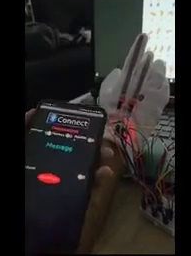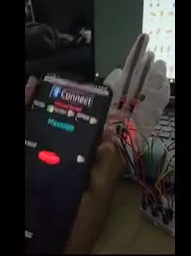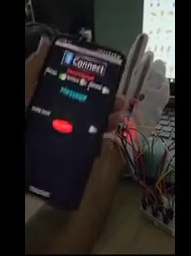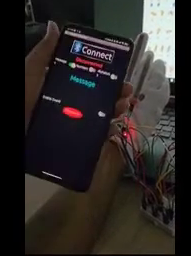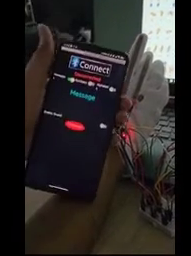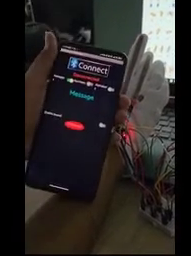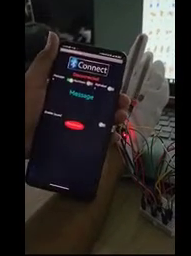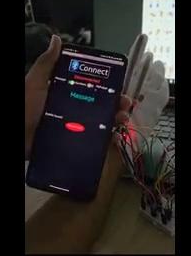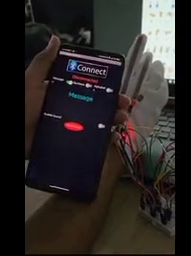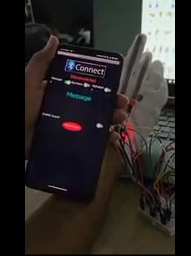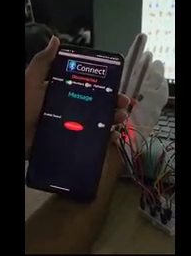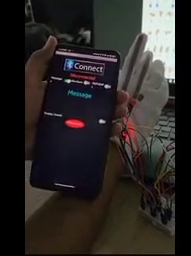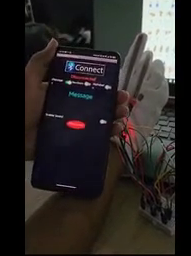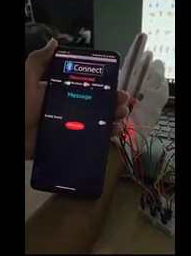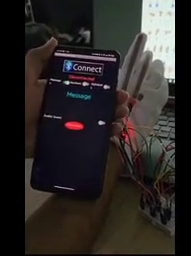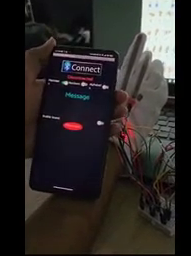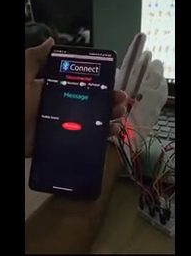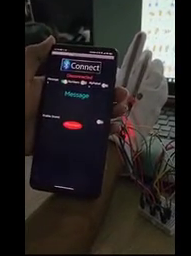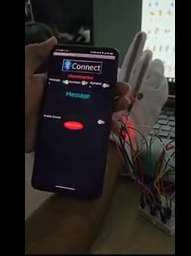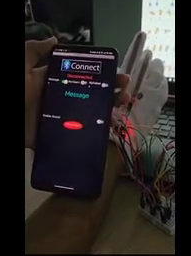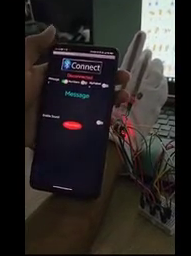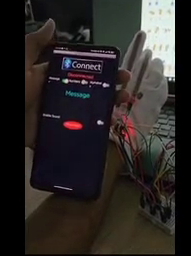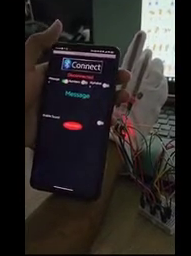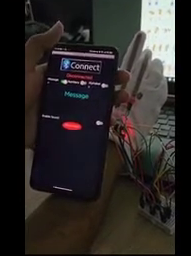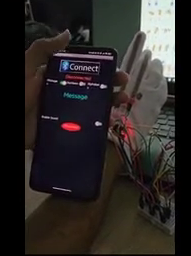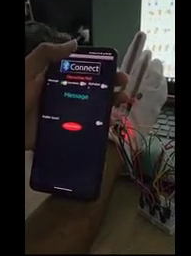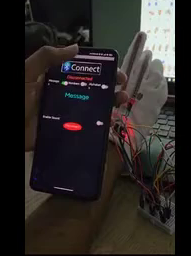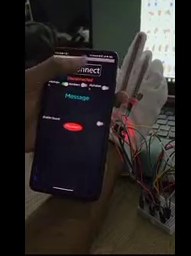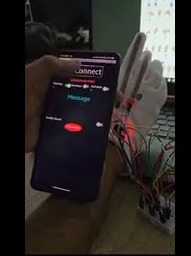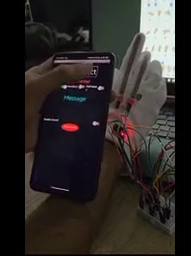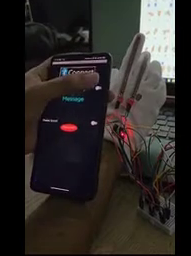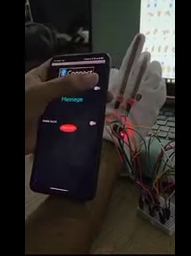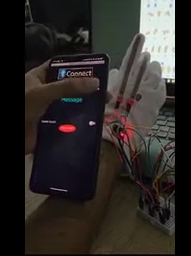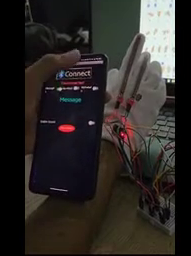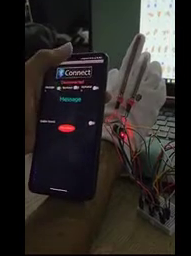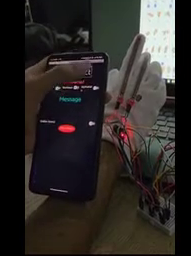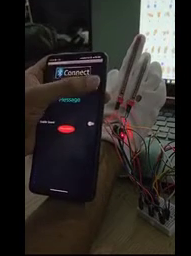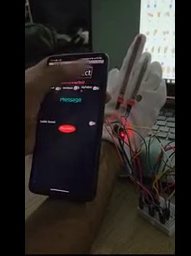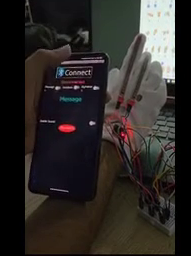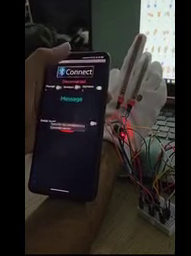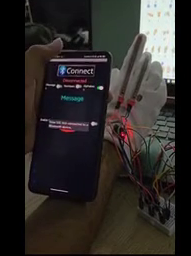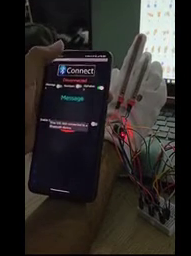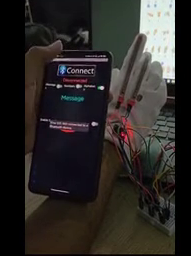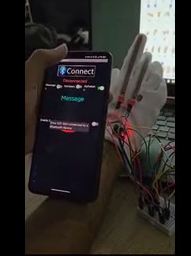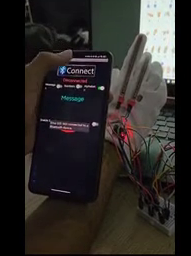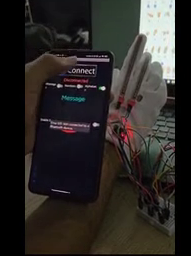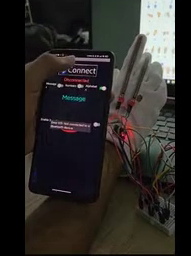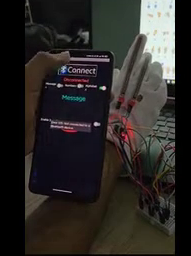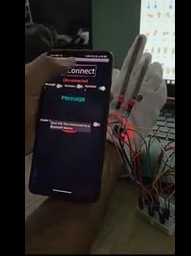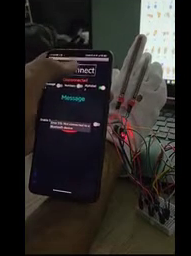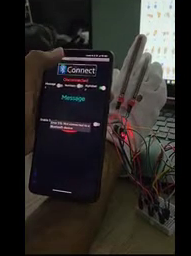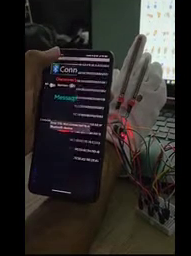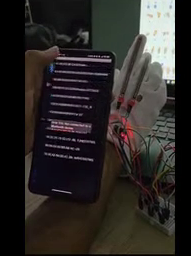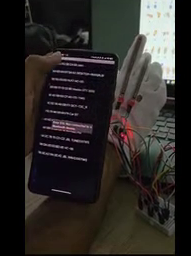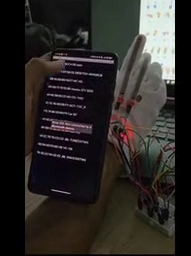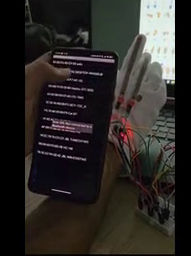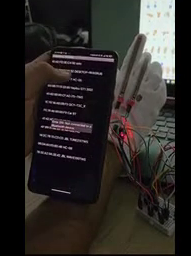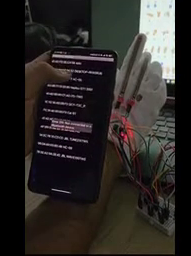software. So here you can see this is the software interface. Let's select alphabet first, then connect to